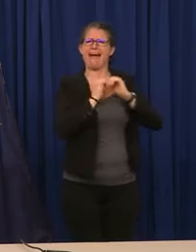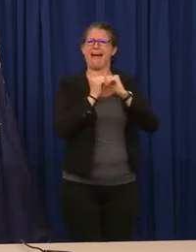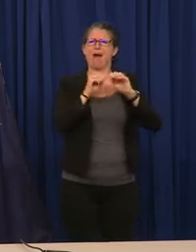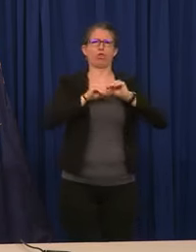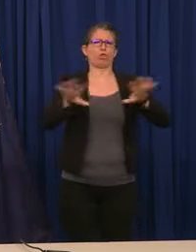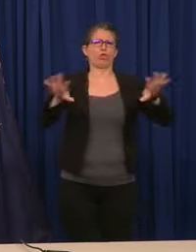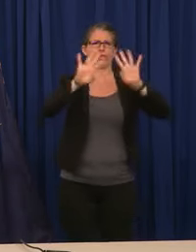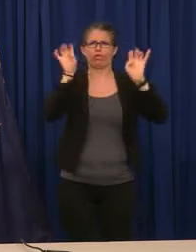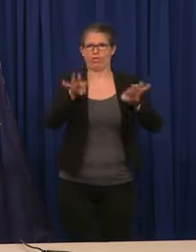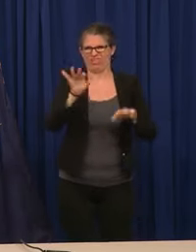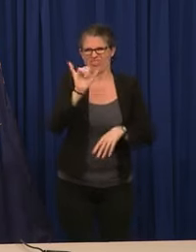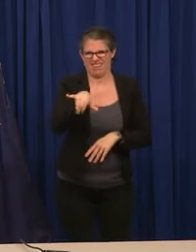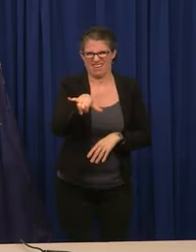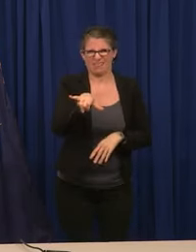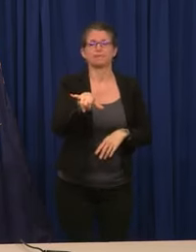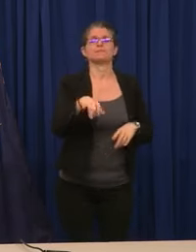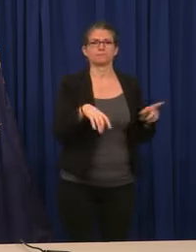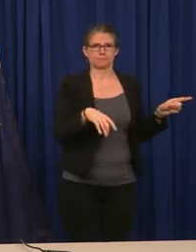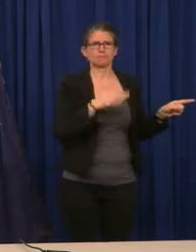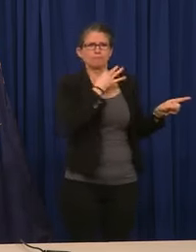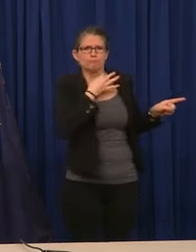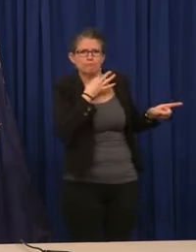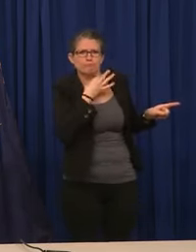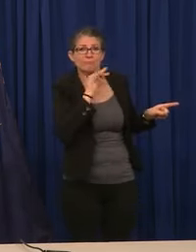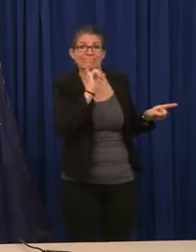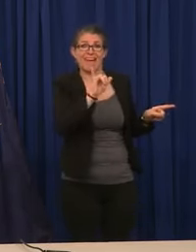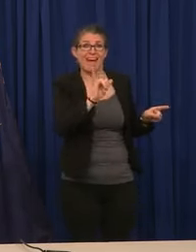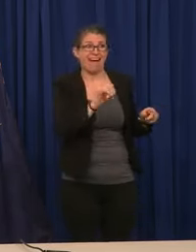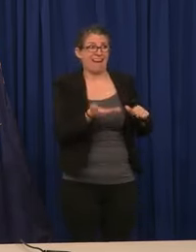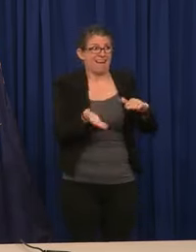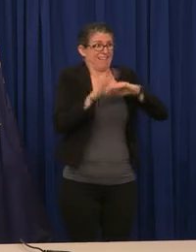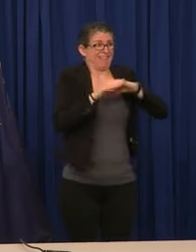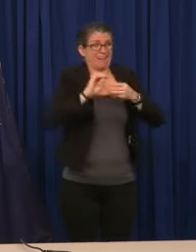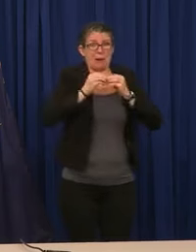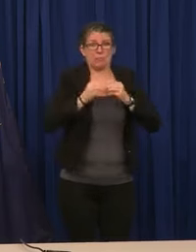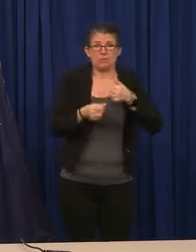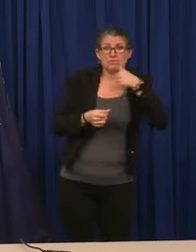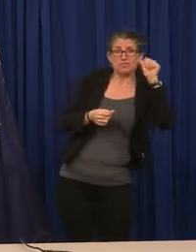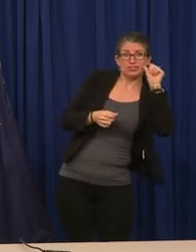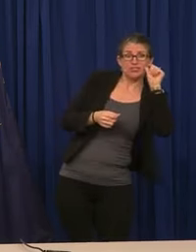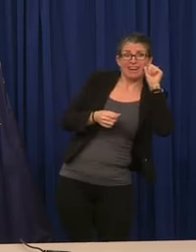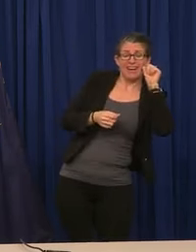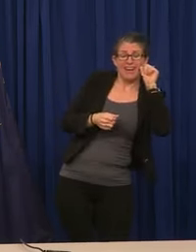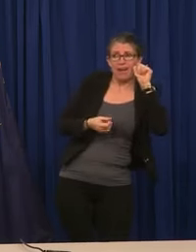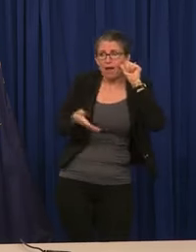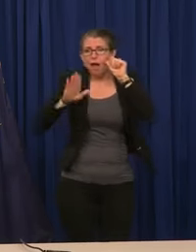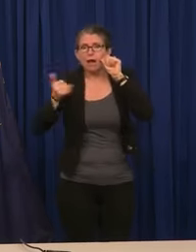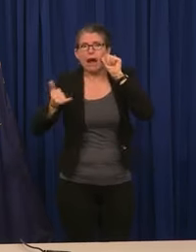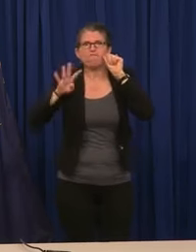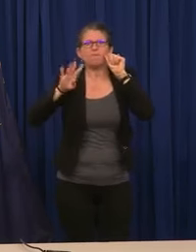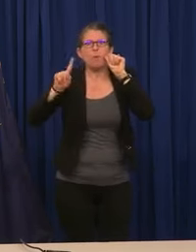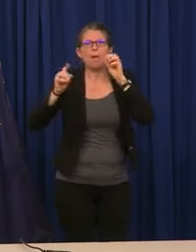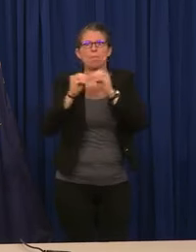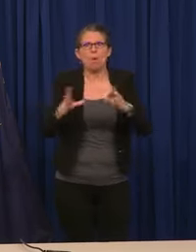increase itself, 41 cases just overnight. That is concerning to us. It is, however,